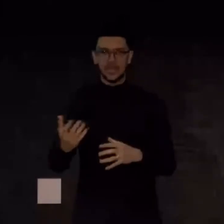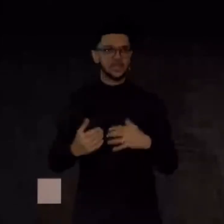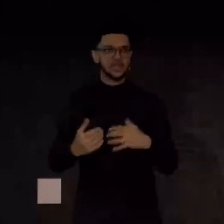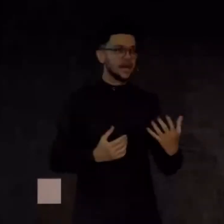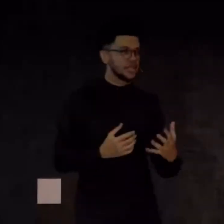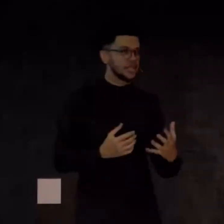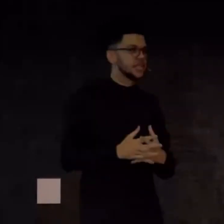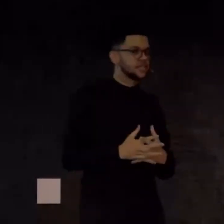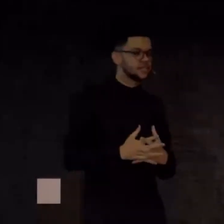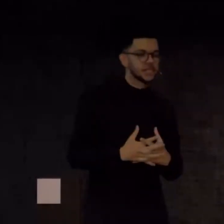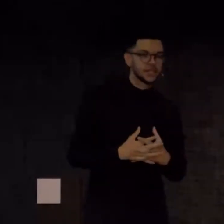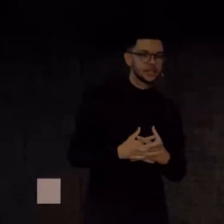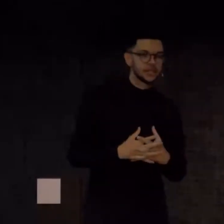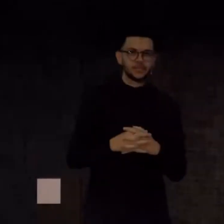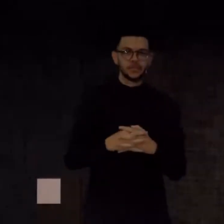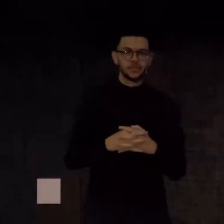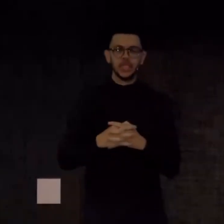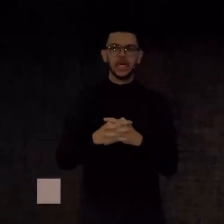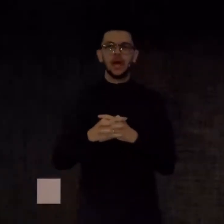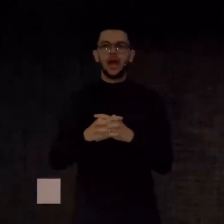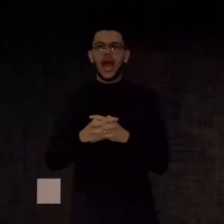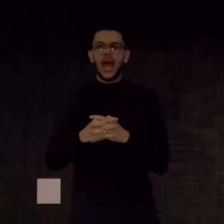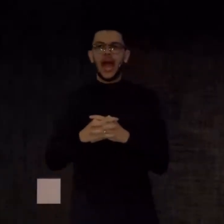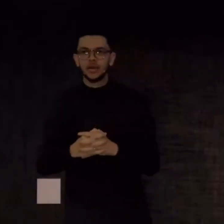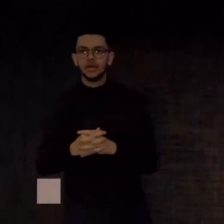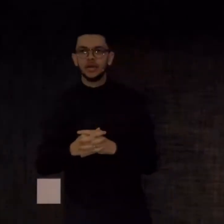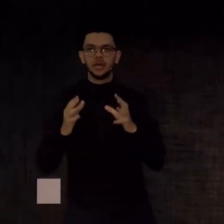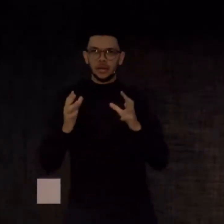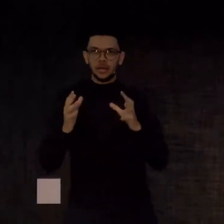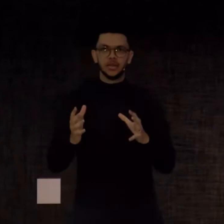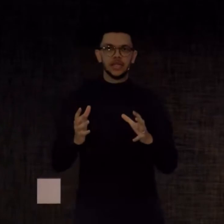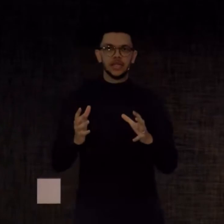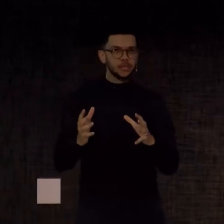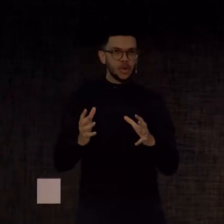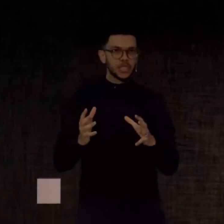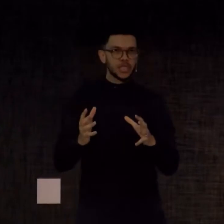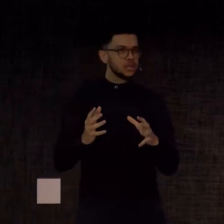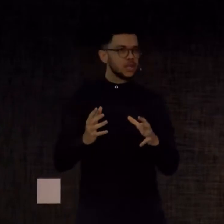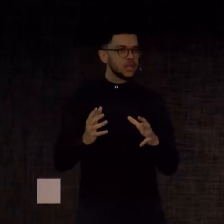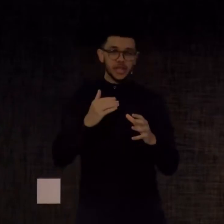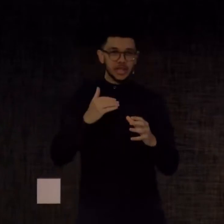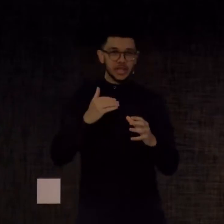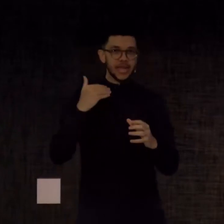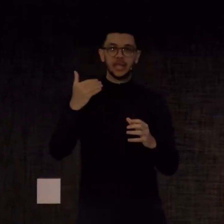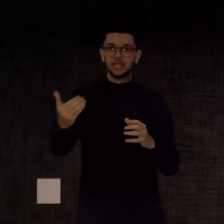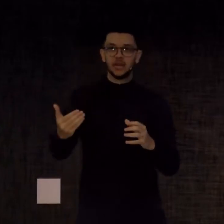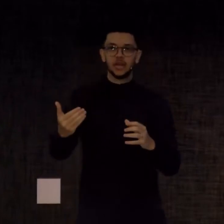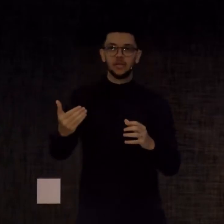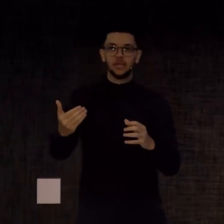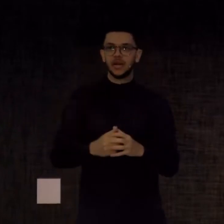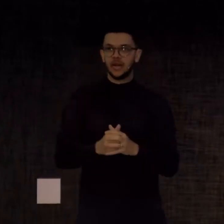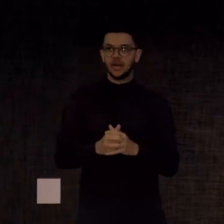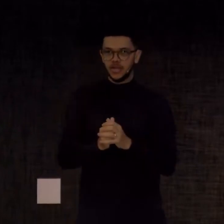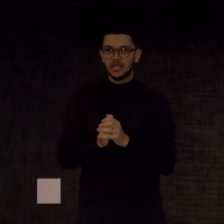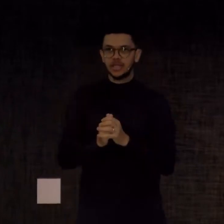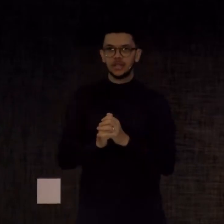can see their similarities and their differences. And this is important. It certainly makes us look